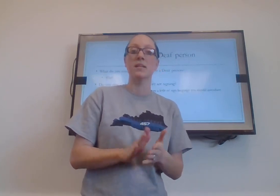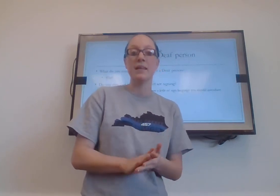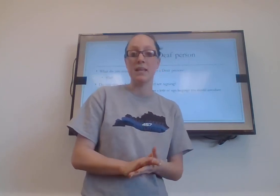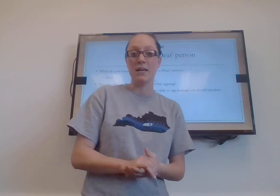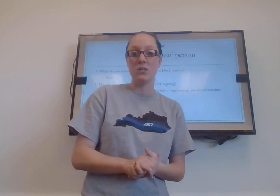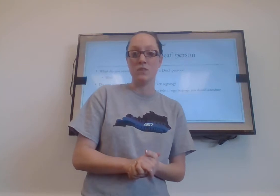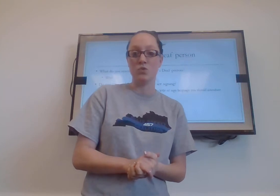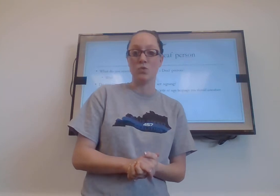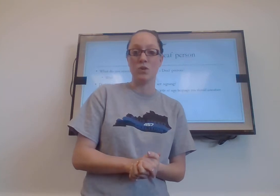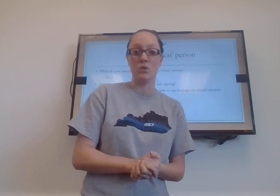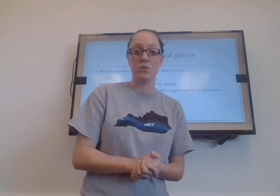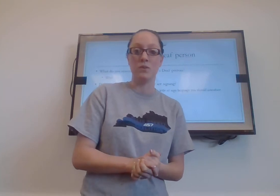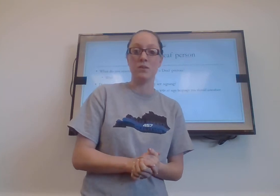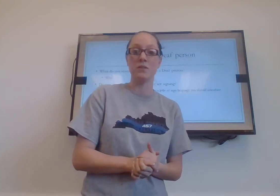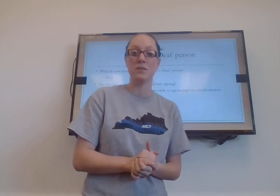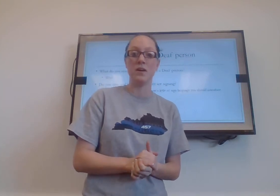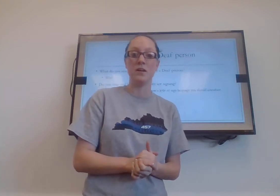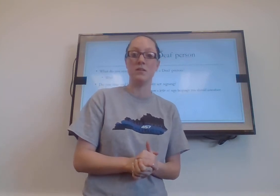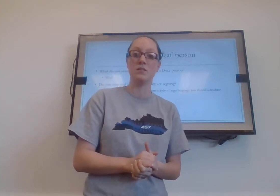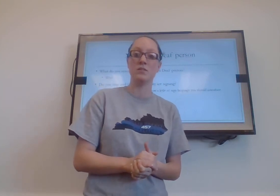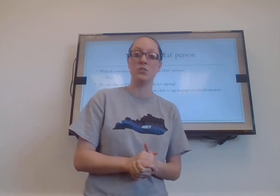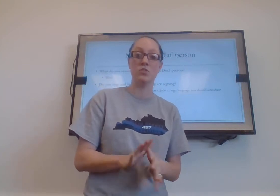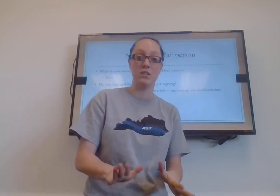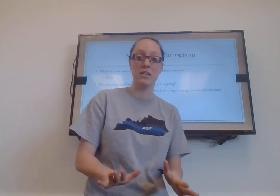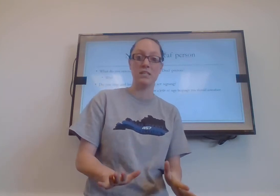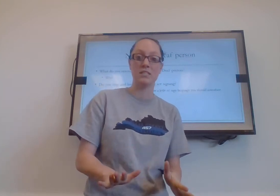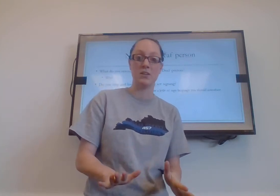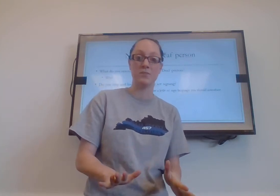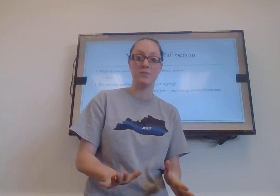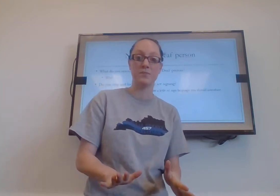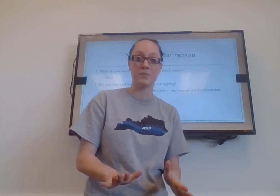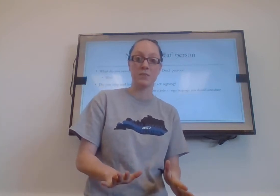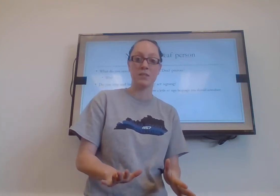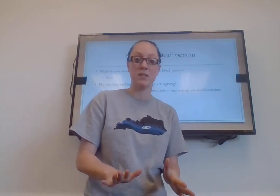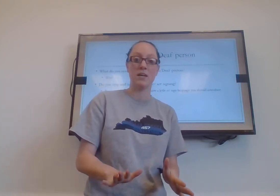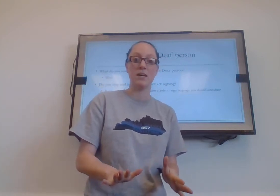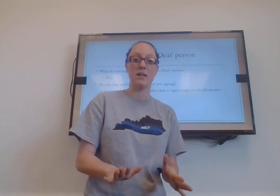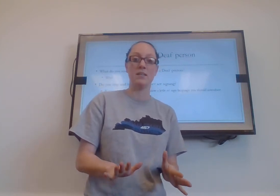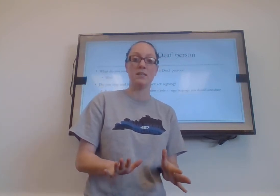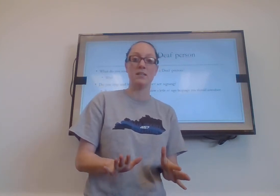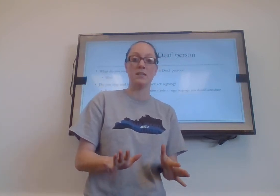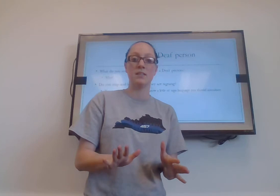let that individual know that you're learning ASL, and